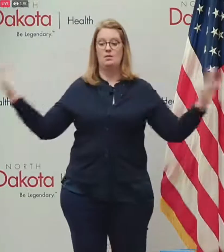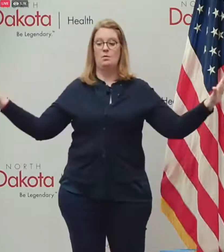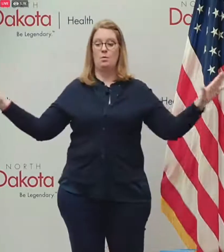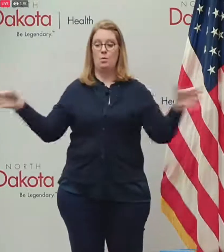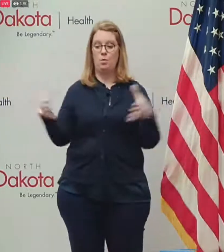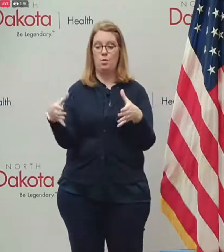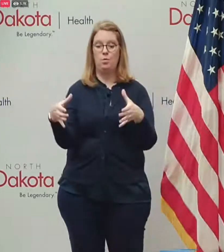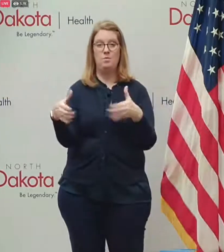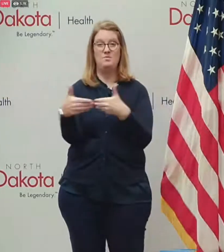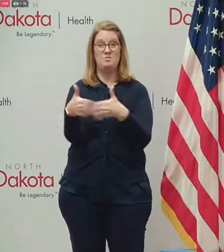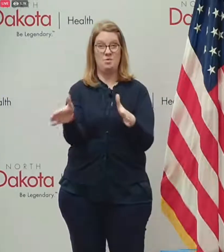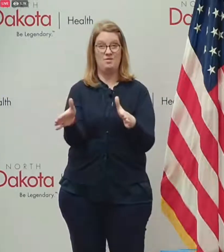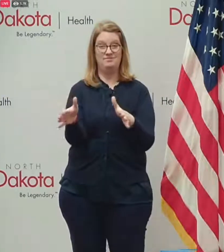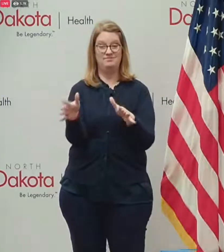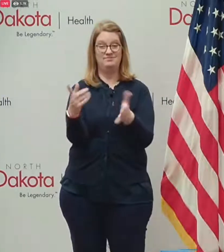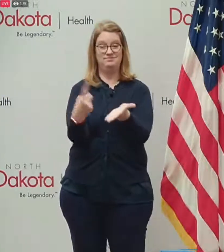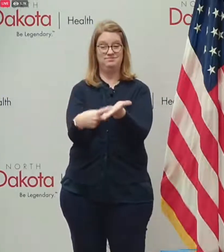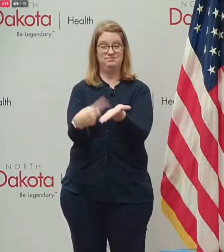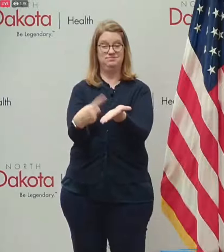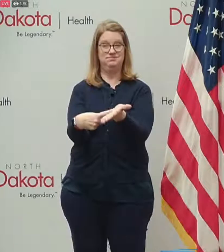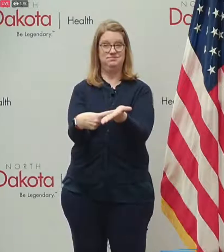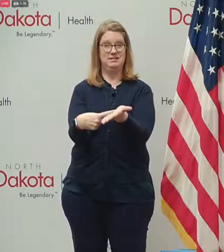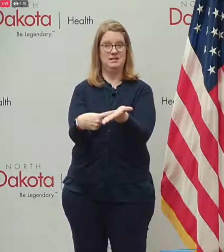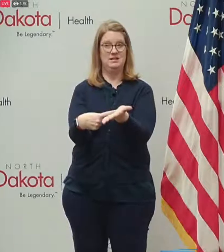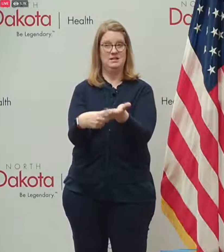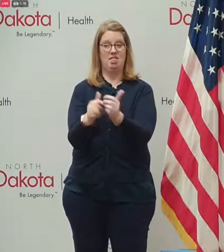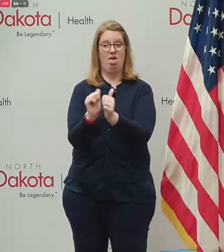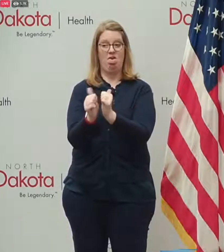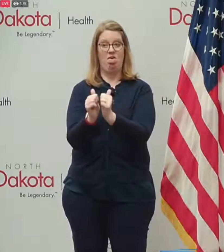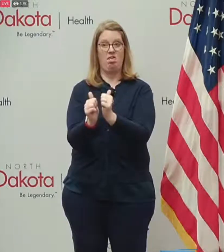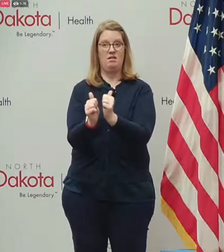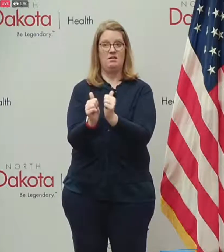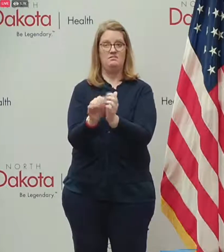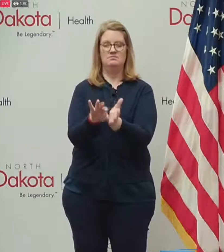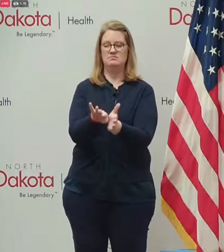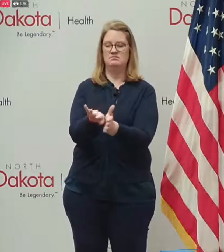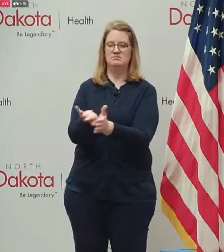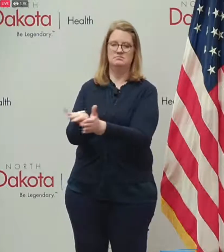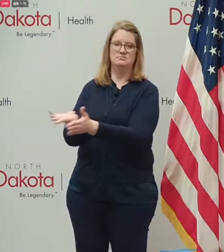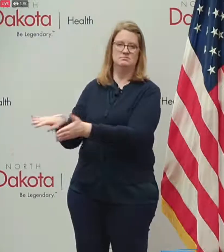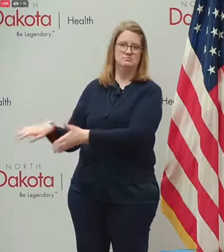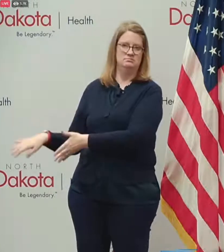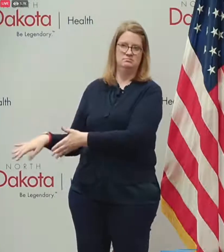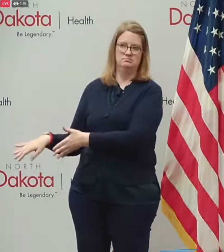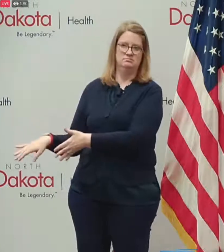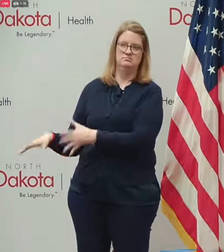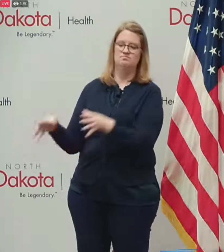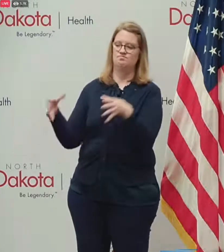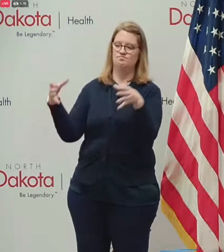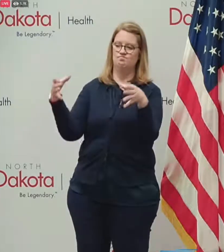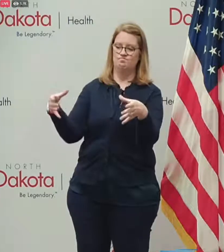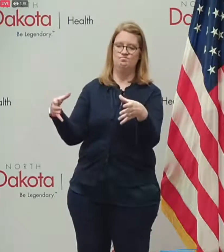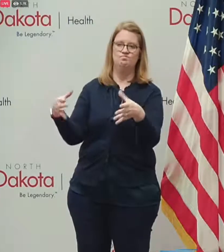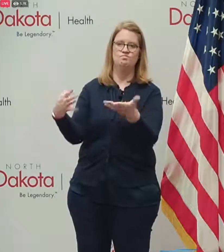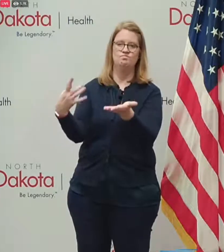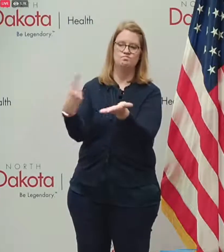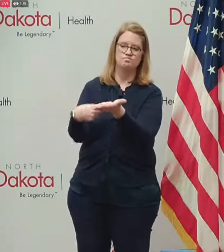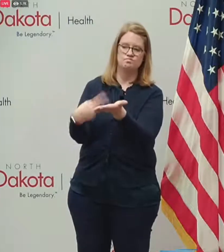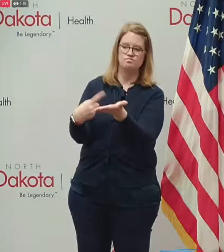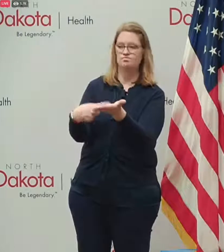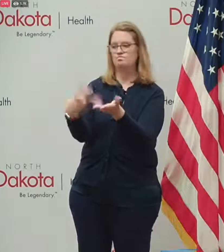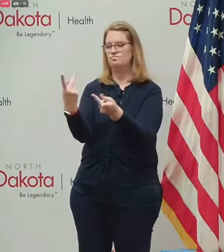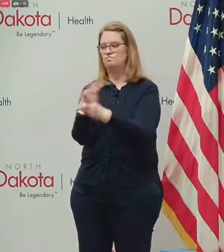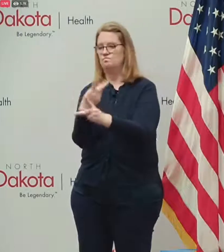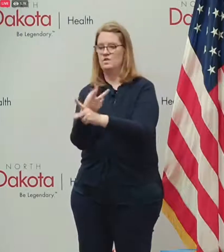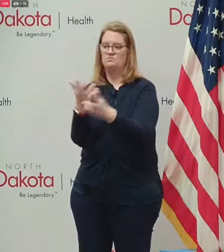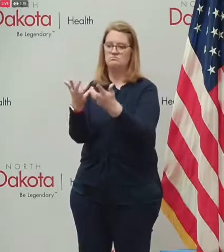an understanding that some of that competitive positioning has to dissipate, and we have to figure out a way to how to